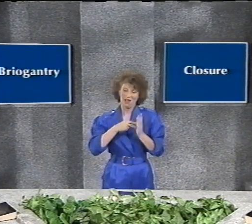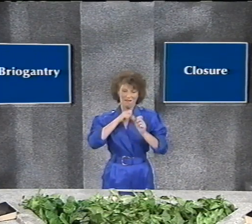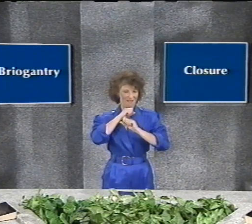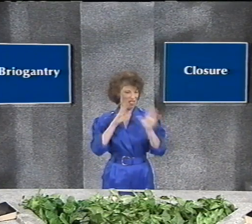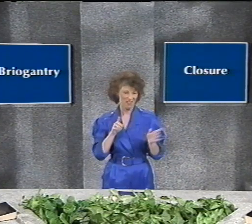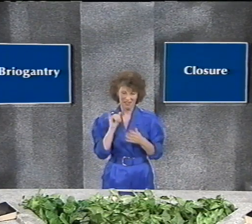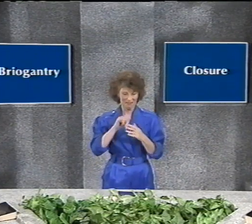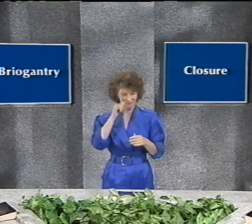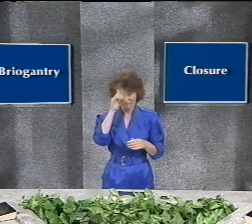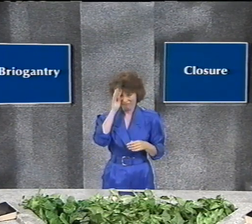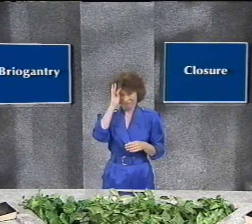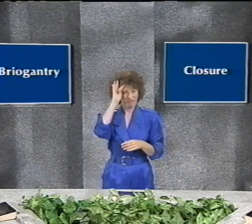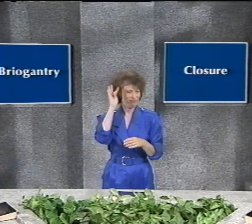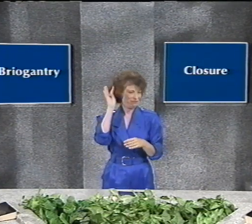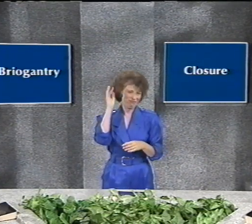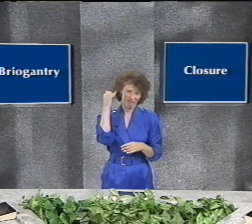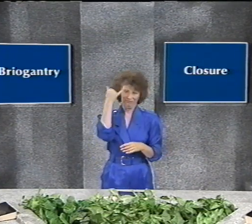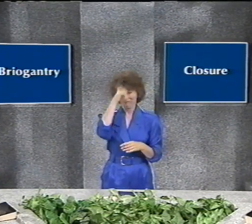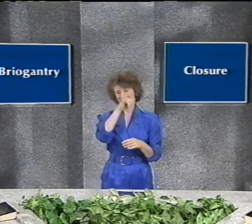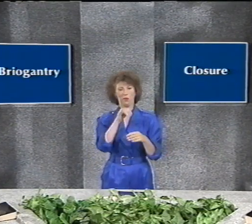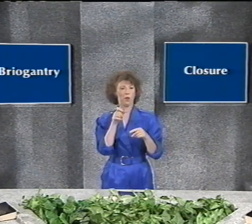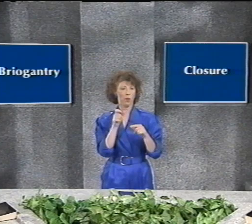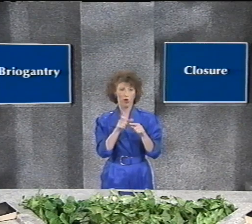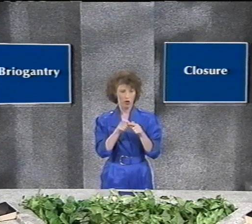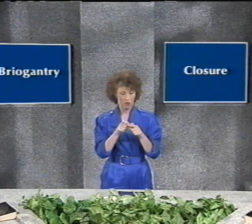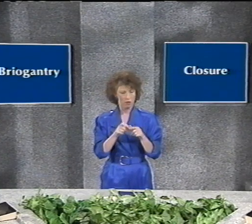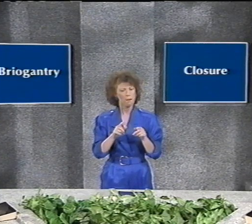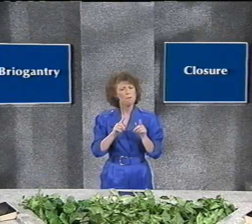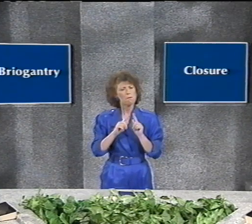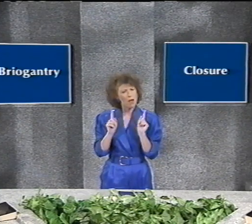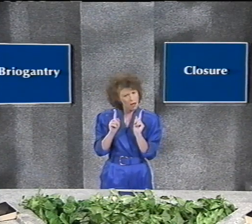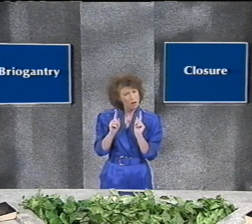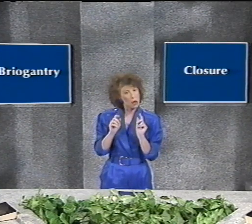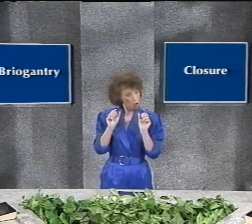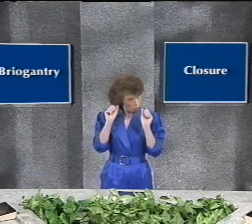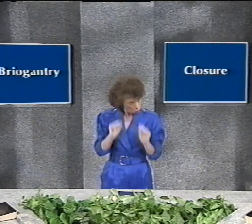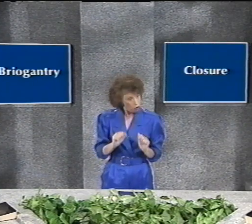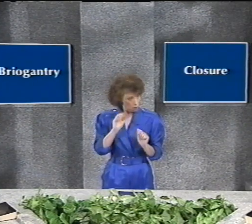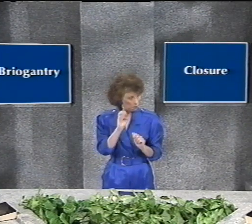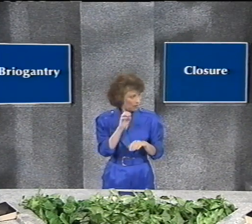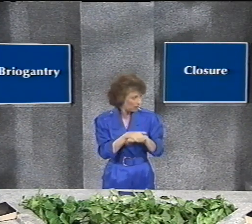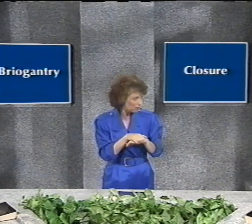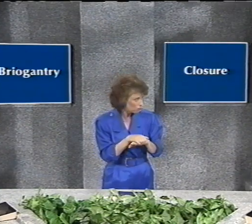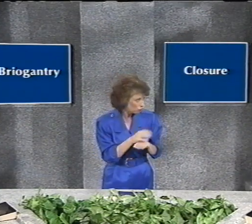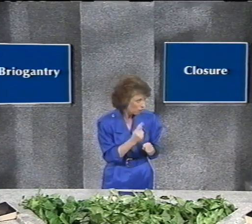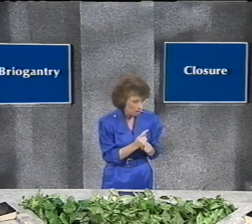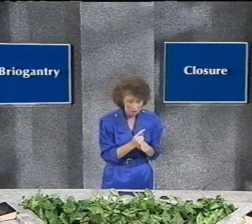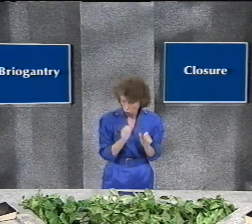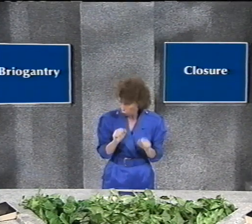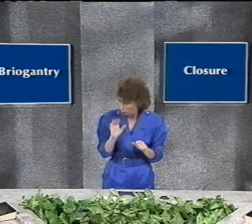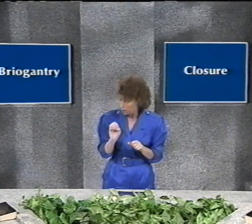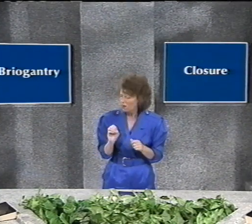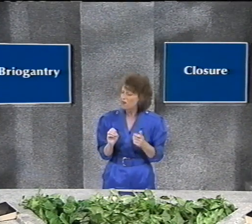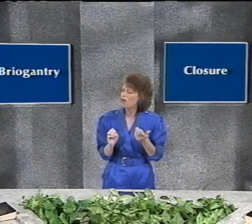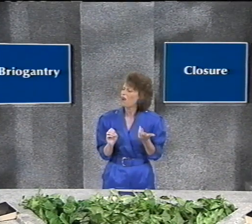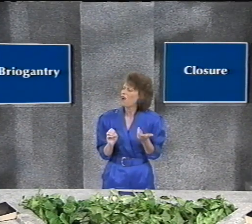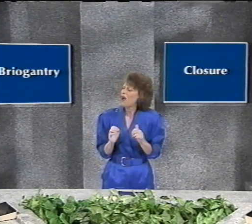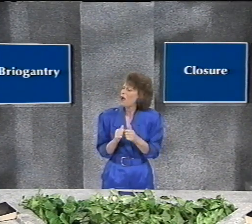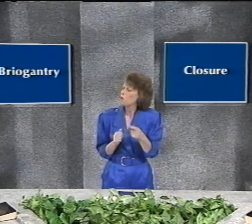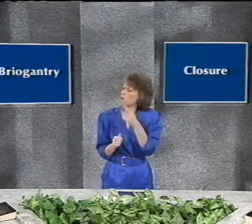nonsense word. It doesn't mean anything, but it could be English. It could be, right? How do